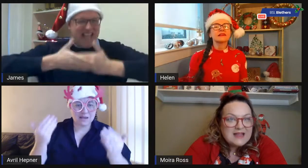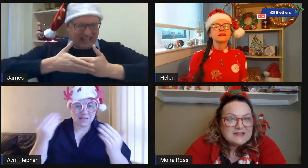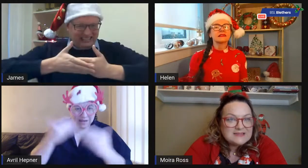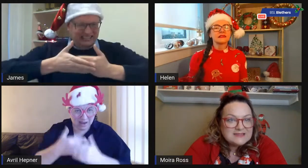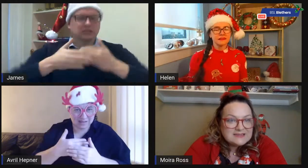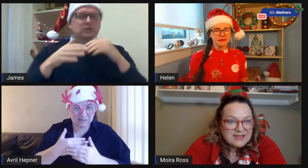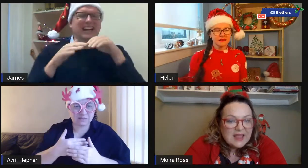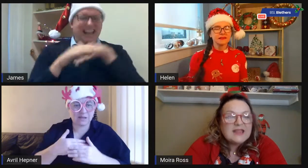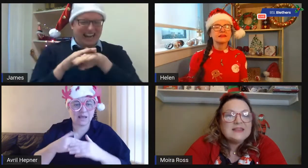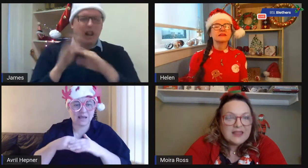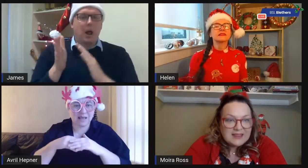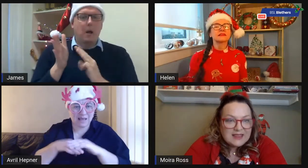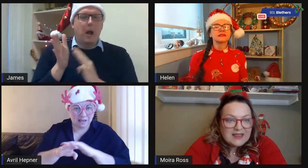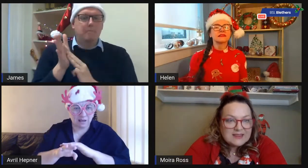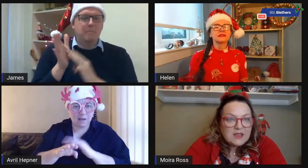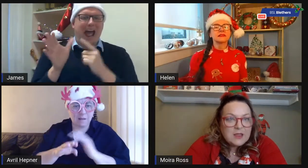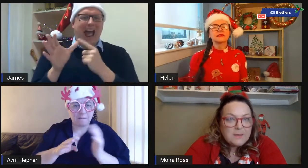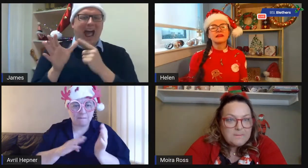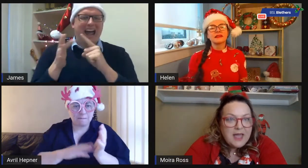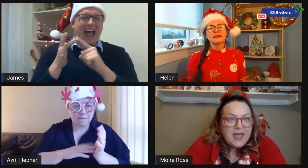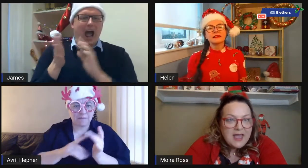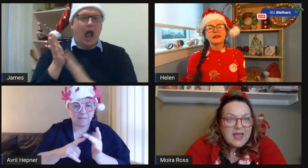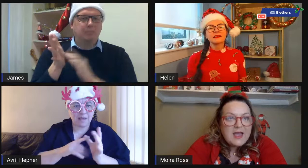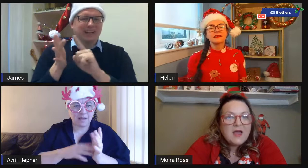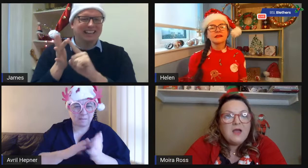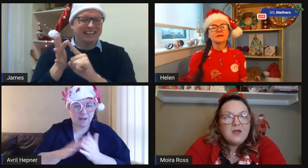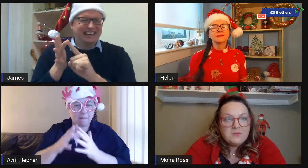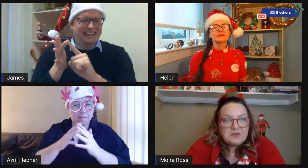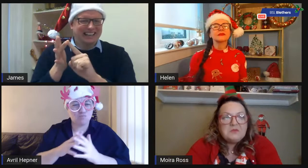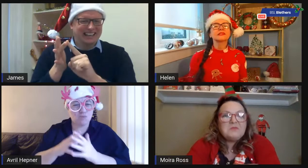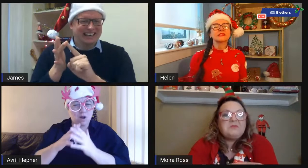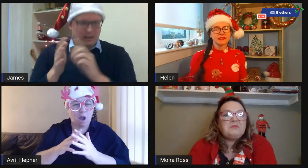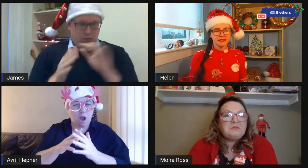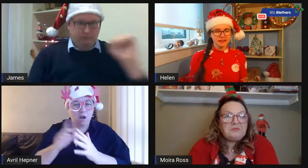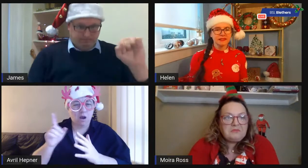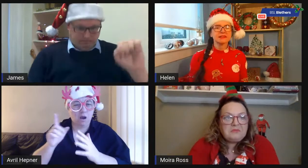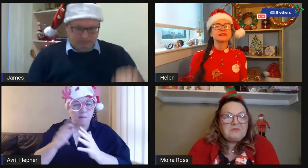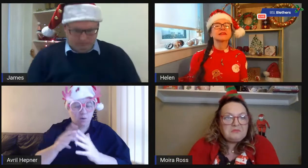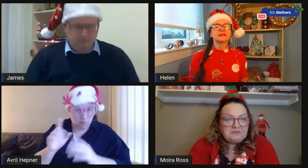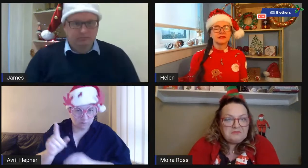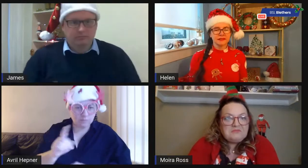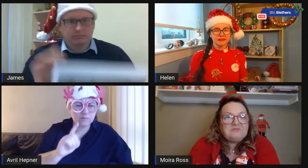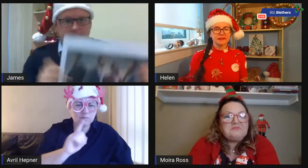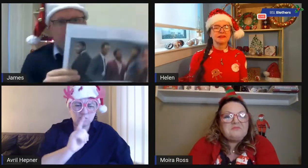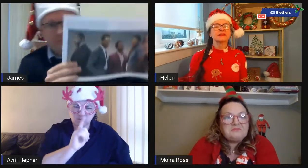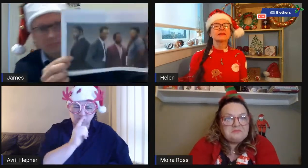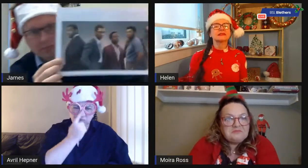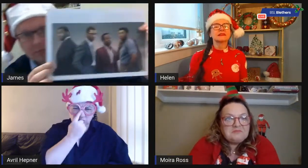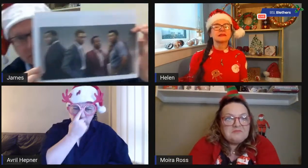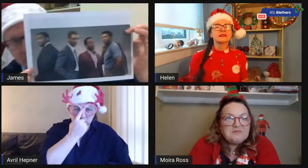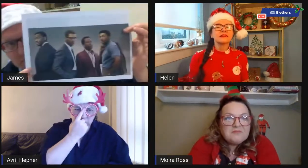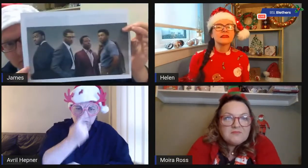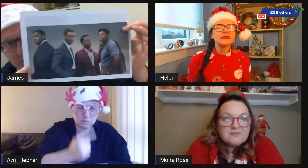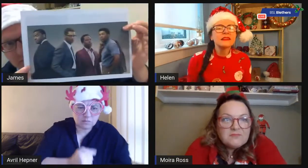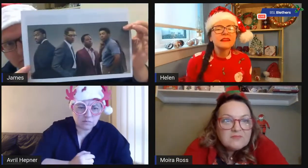Night in Miami, that I think will be popular A Night in Miami. So it's an American film. Yep, here it is